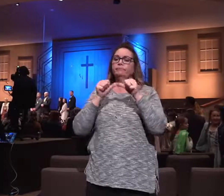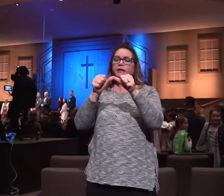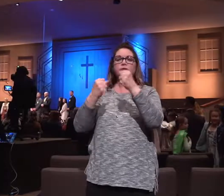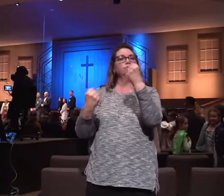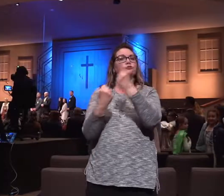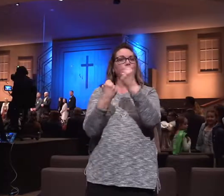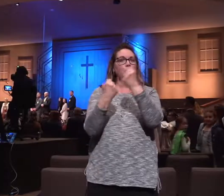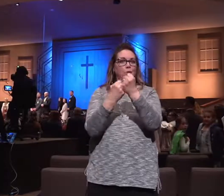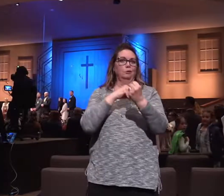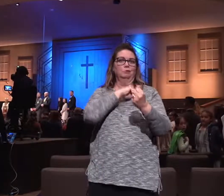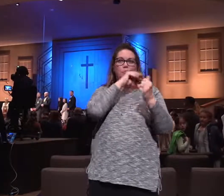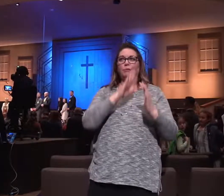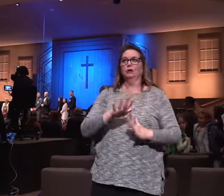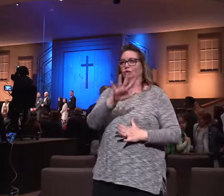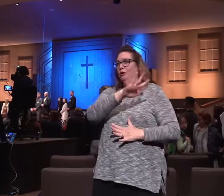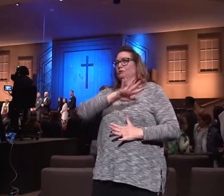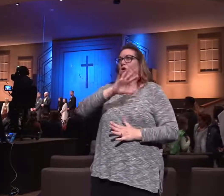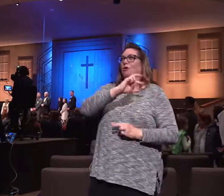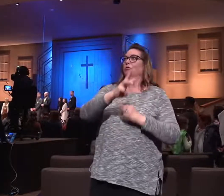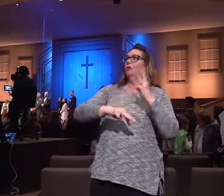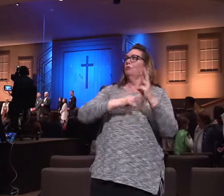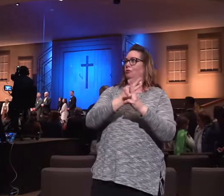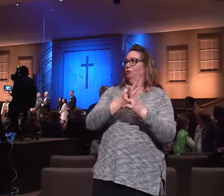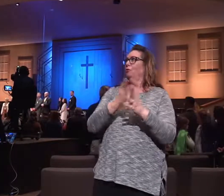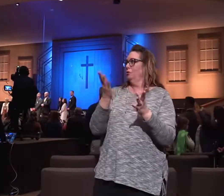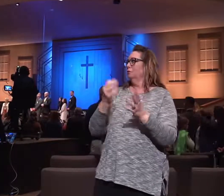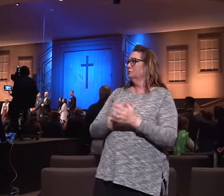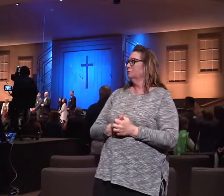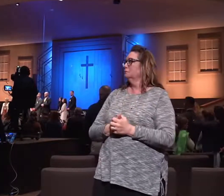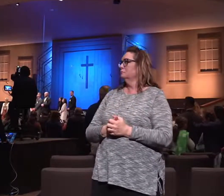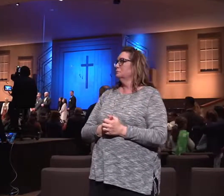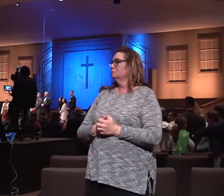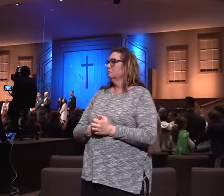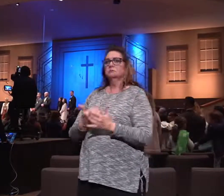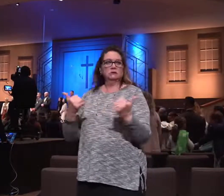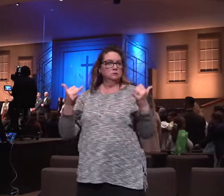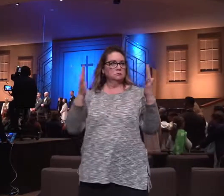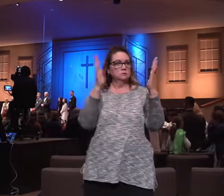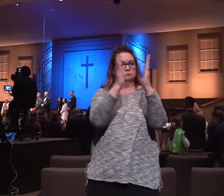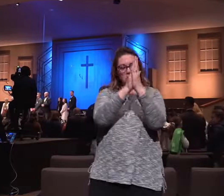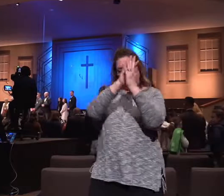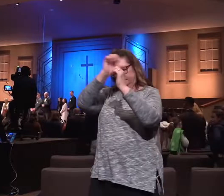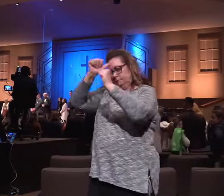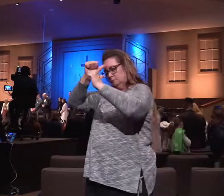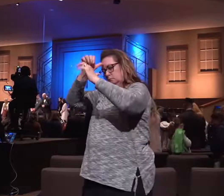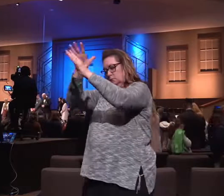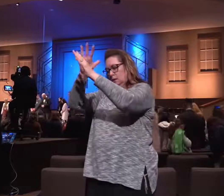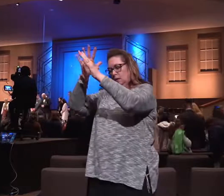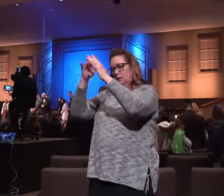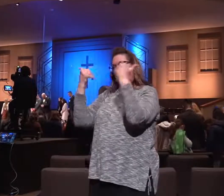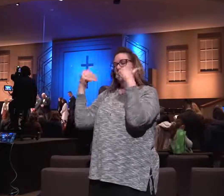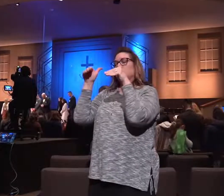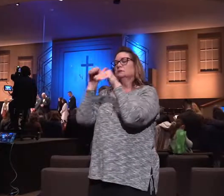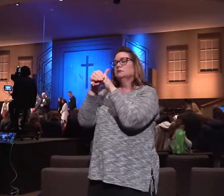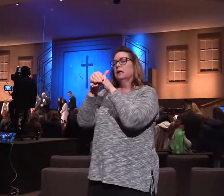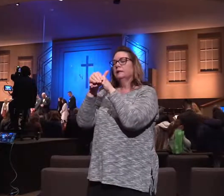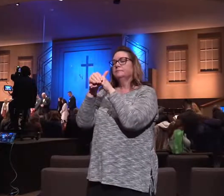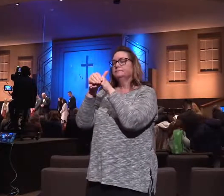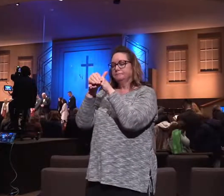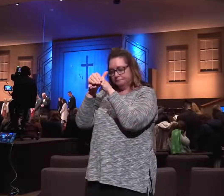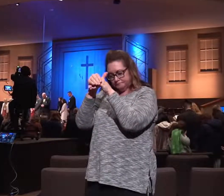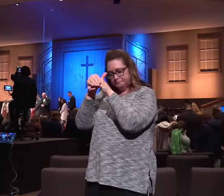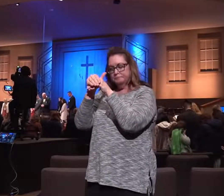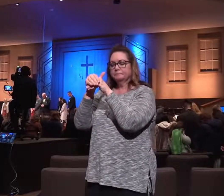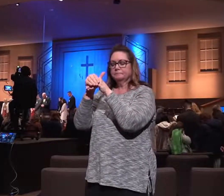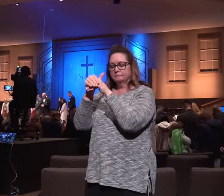need cards up there still? All right, there's some coming. Let's pray together. Father, tonight we